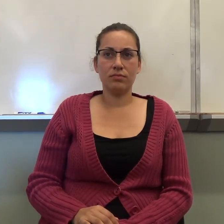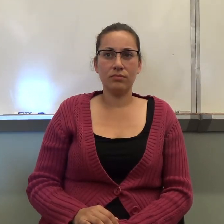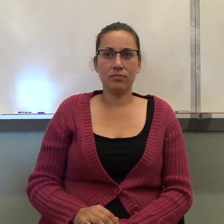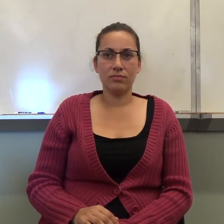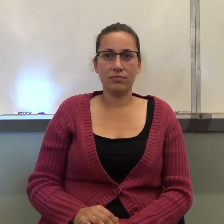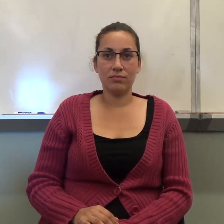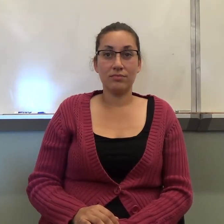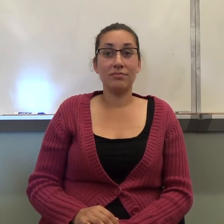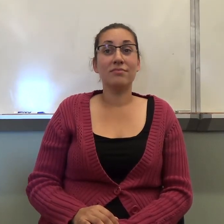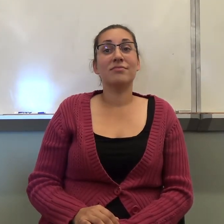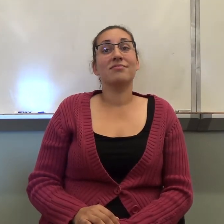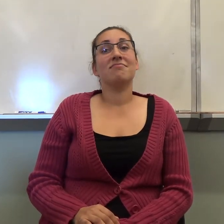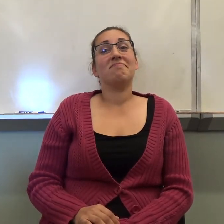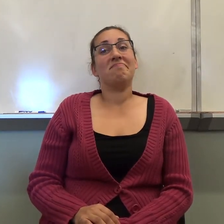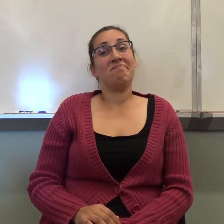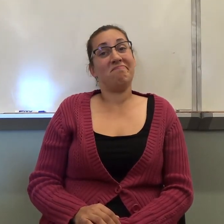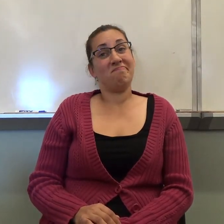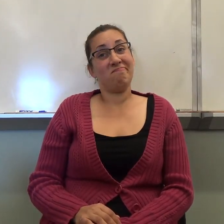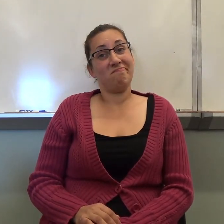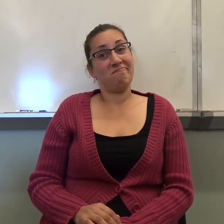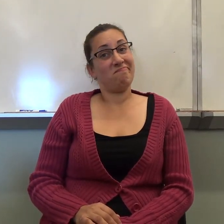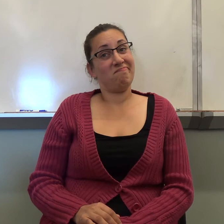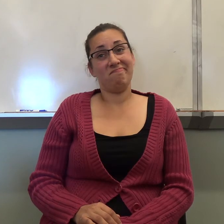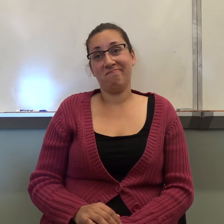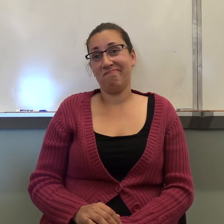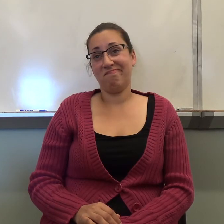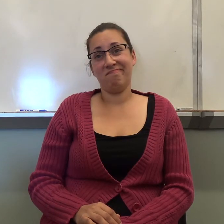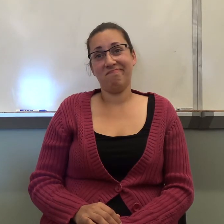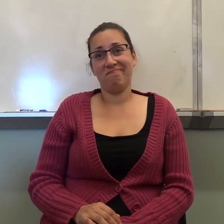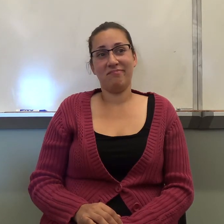Combining like terms. Constants are like